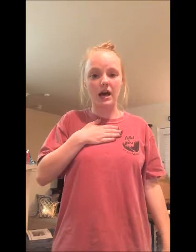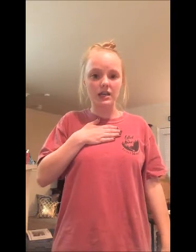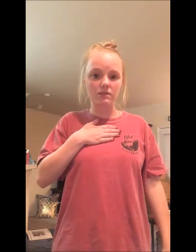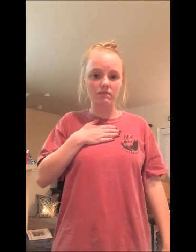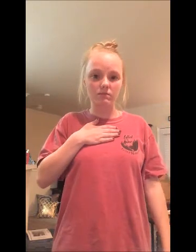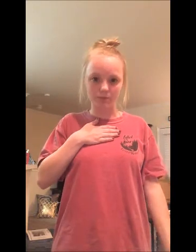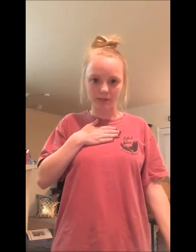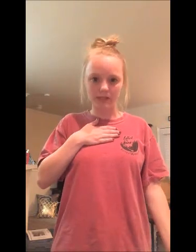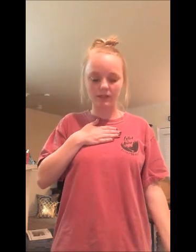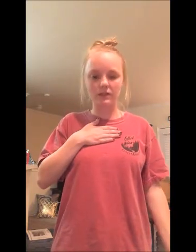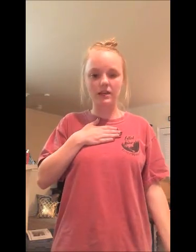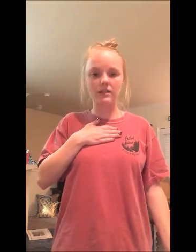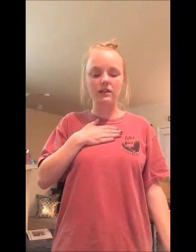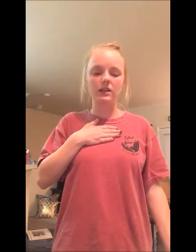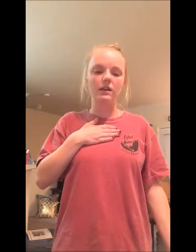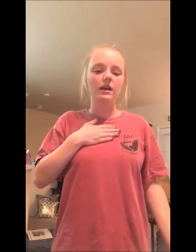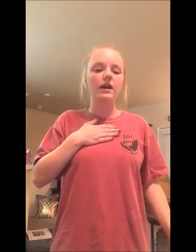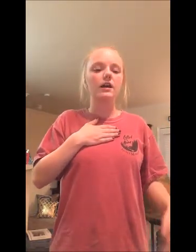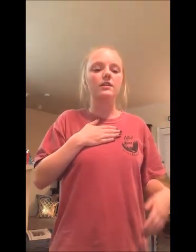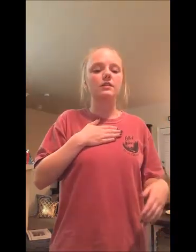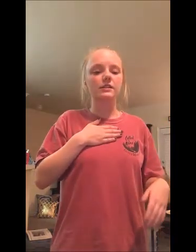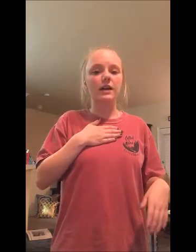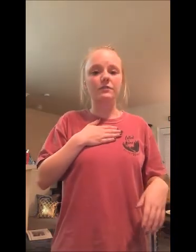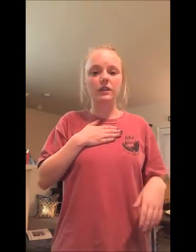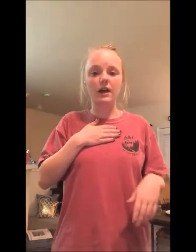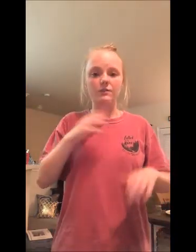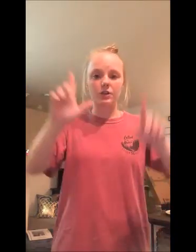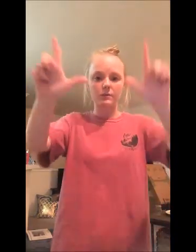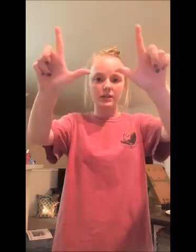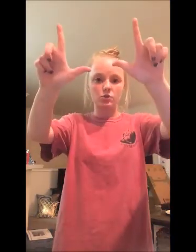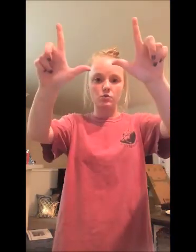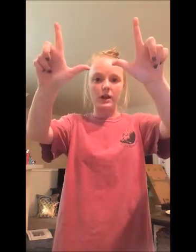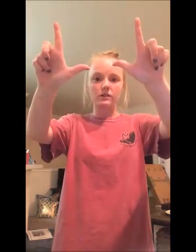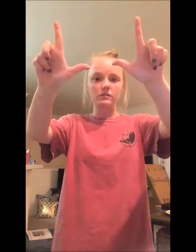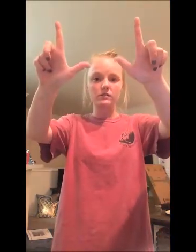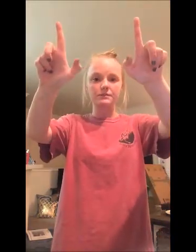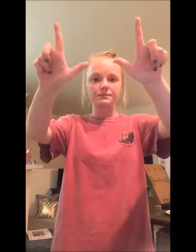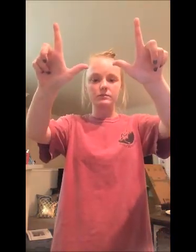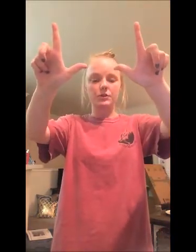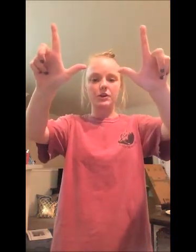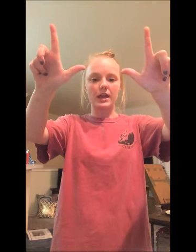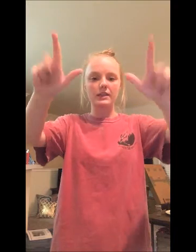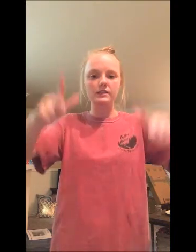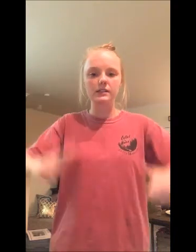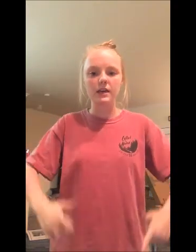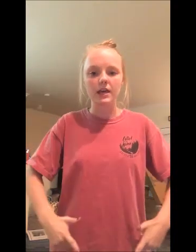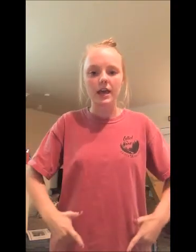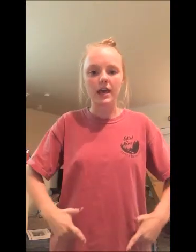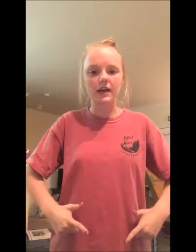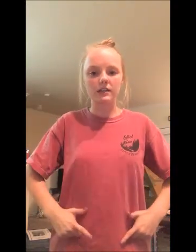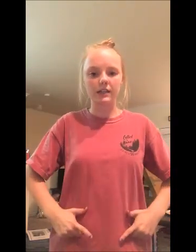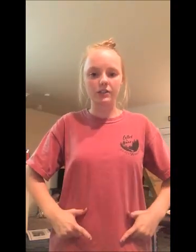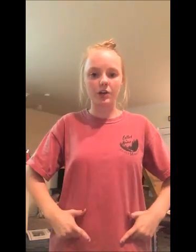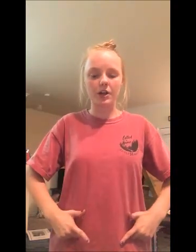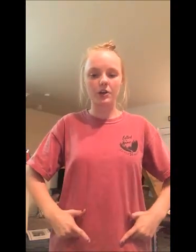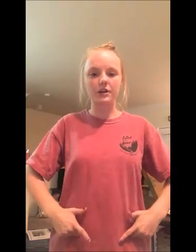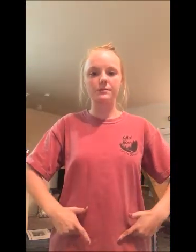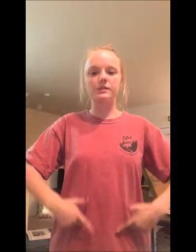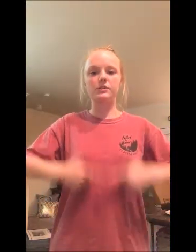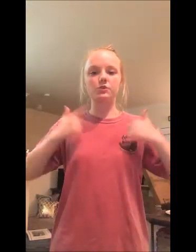my, possessive again, and then the sign for life, you're going to make 2 L's with your hands and like start at your hips and